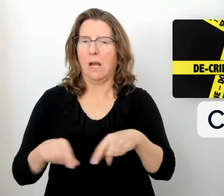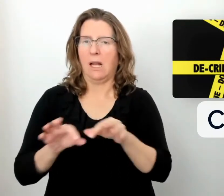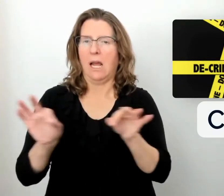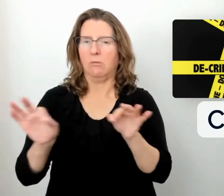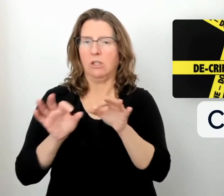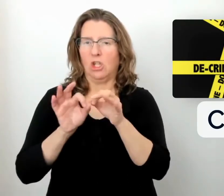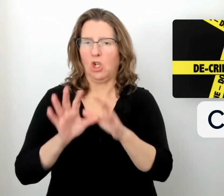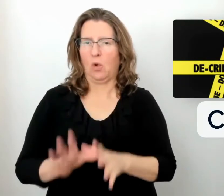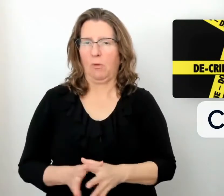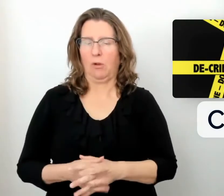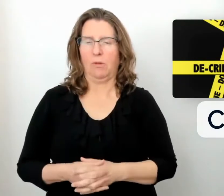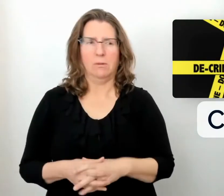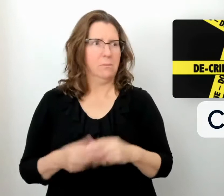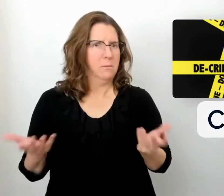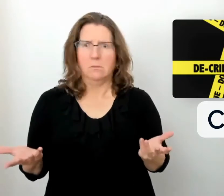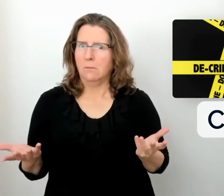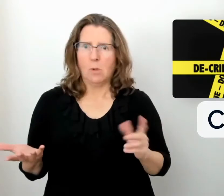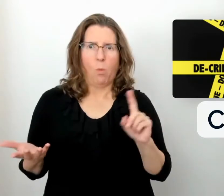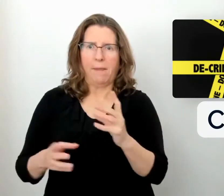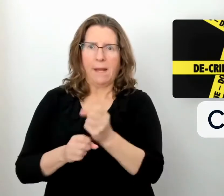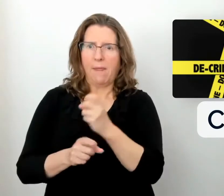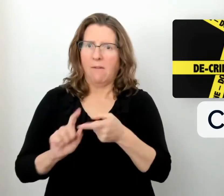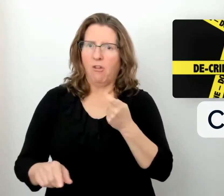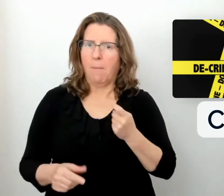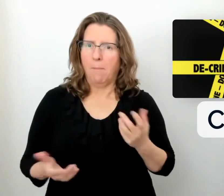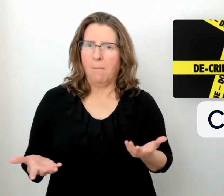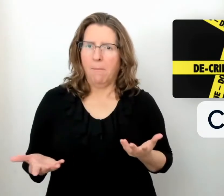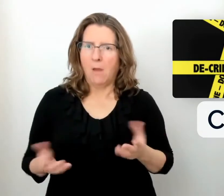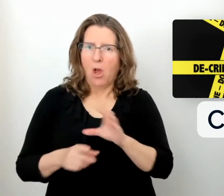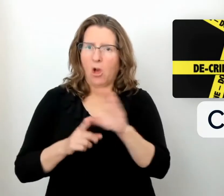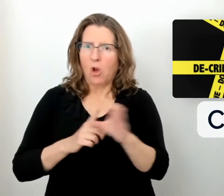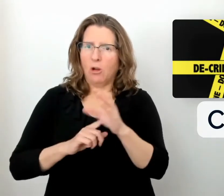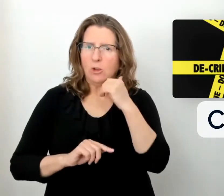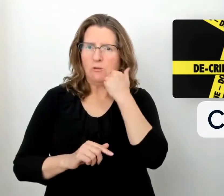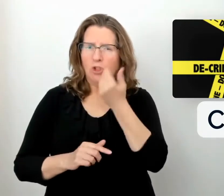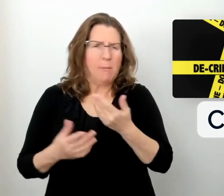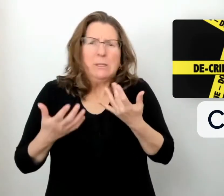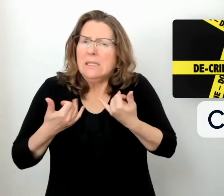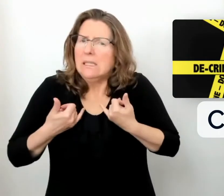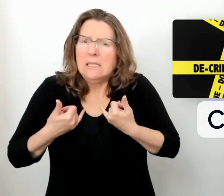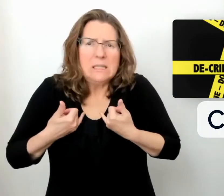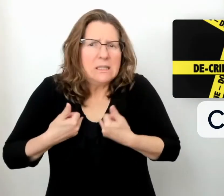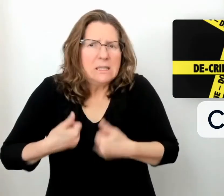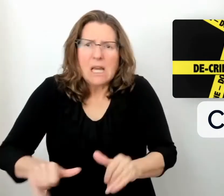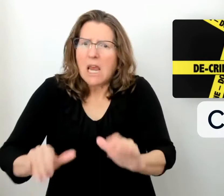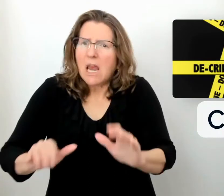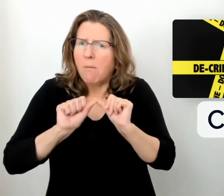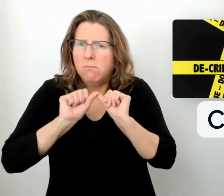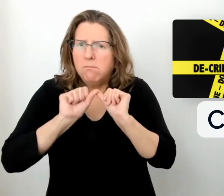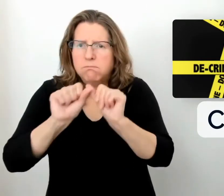were needed. Where did those feelings come from? From us, our culture of shame that we